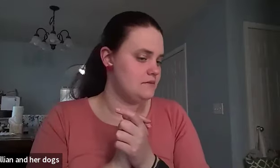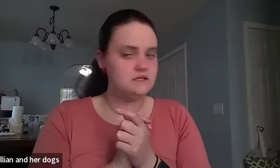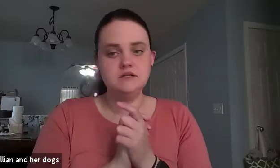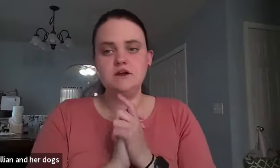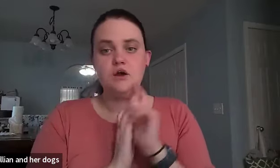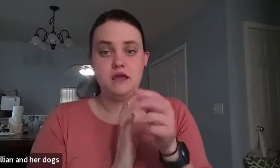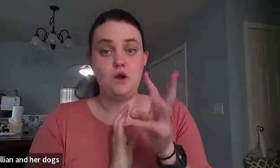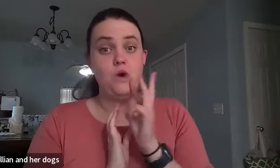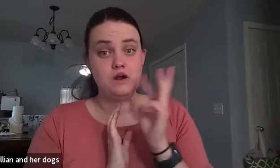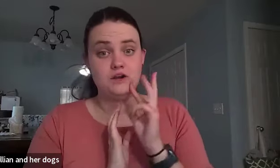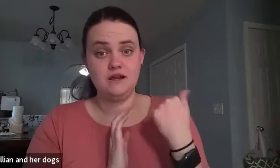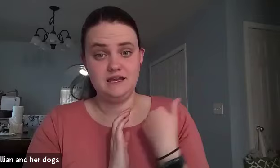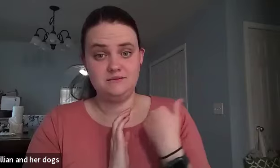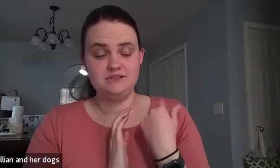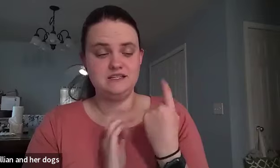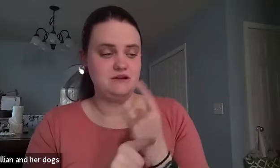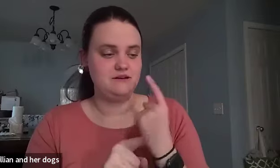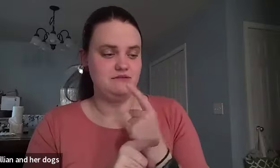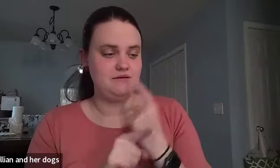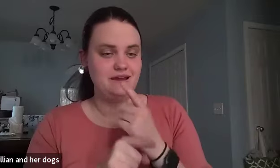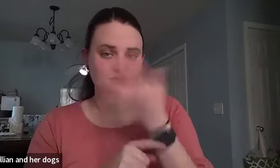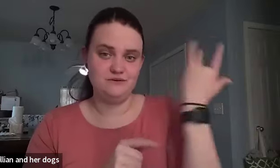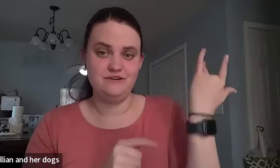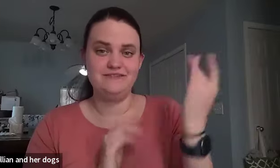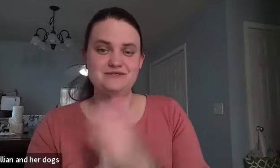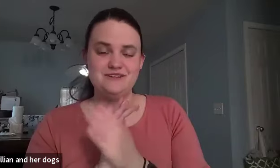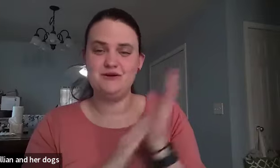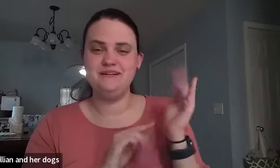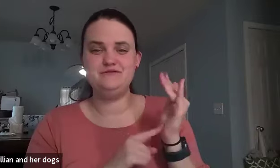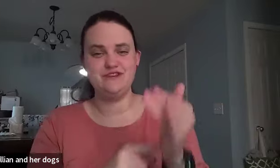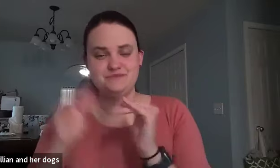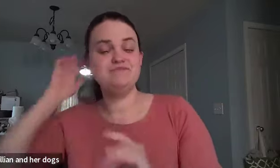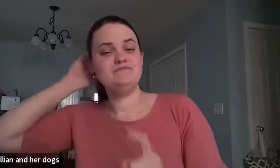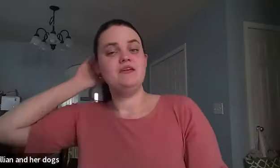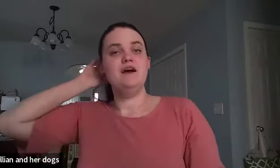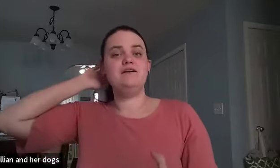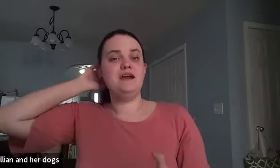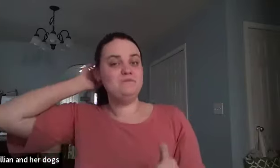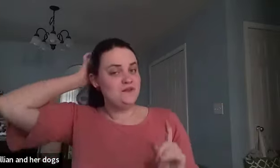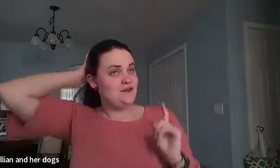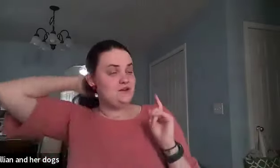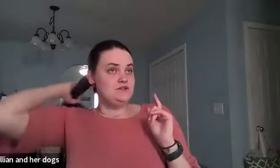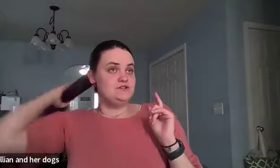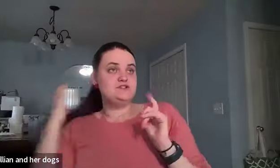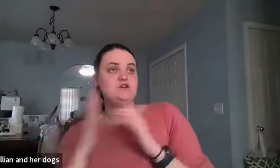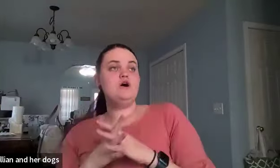Um, okay, our water animals. That's right. Don't want to forget those because all we did was fish. Okay.